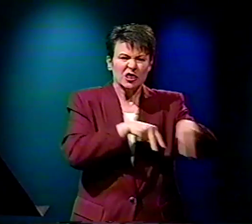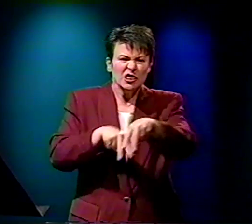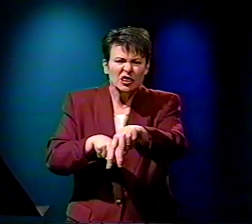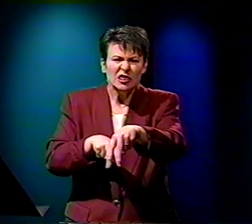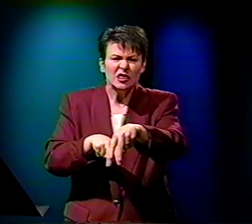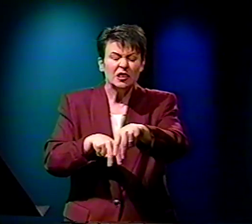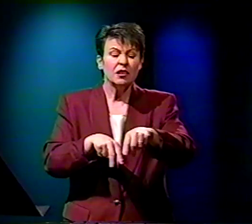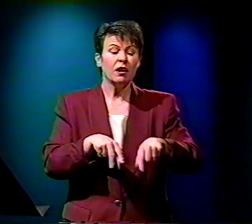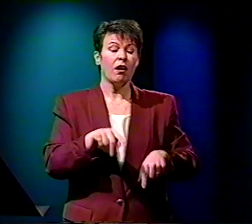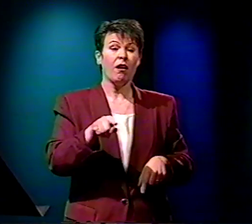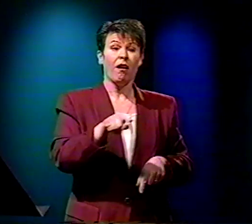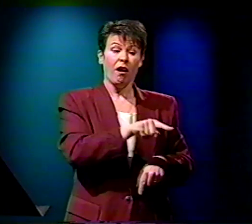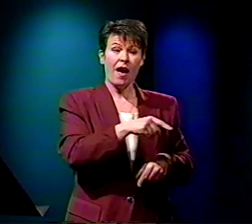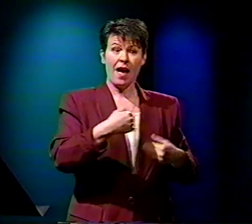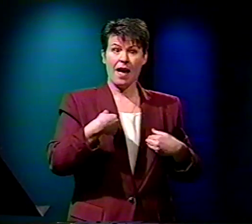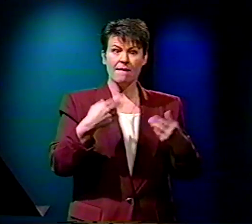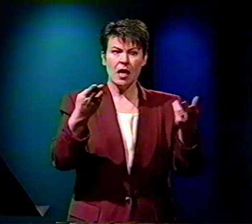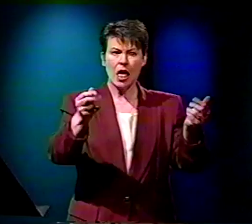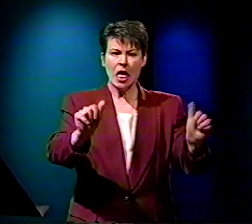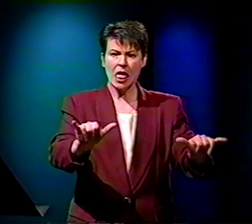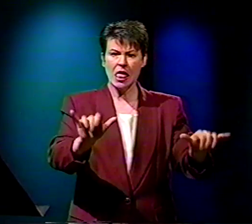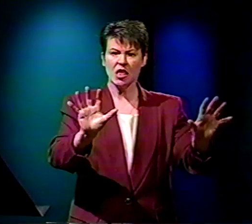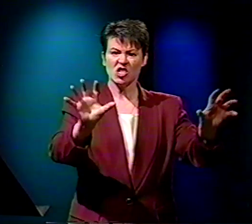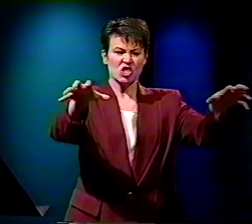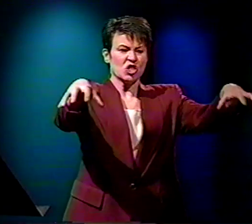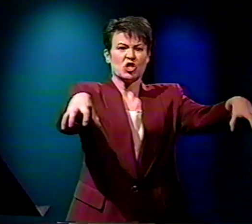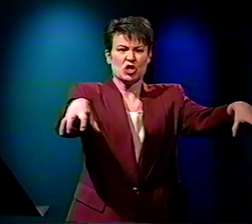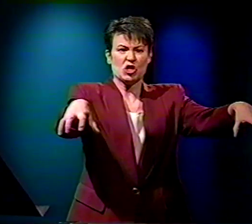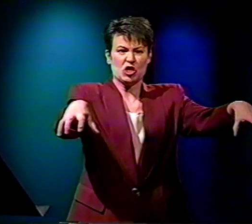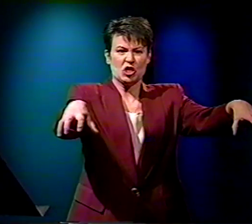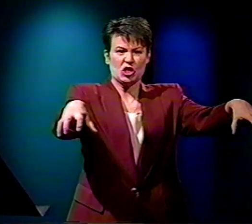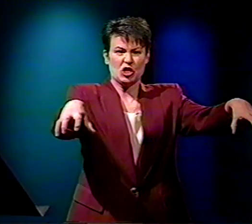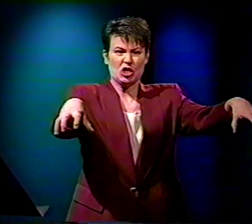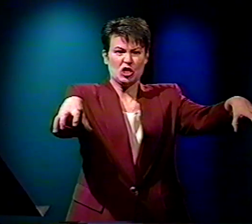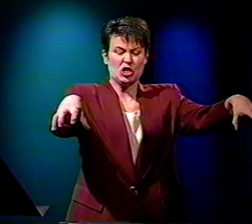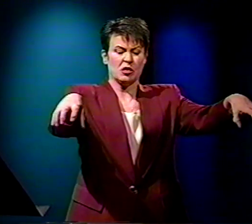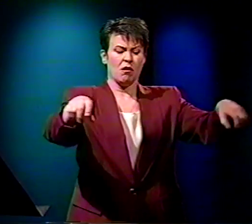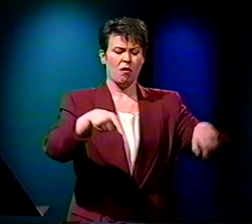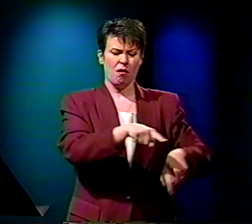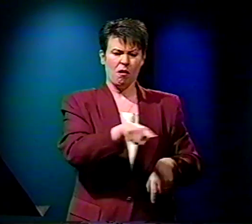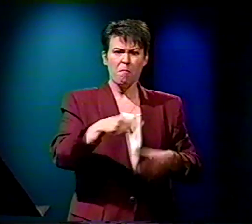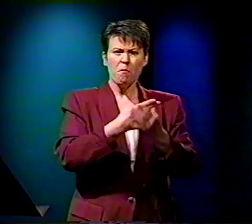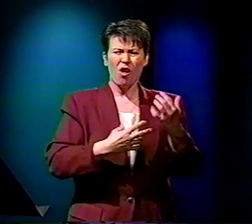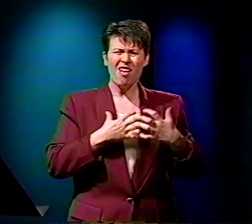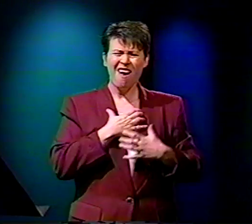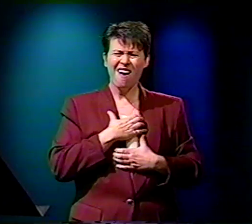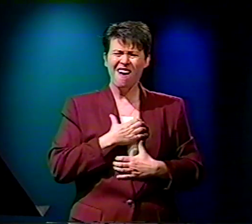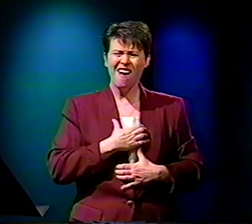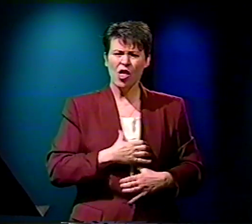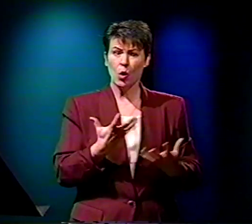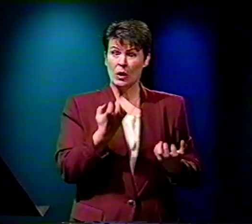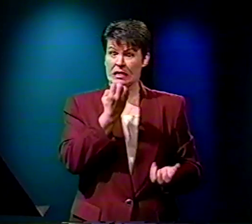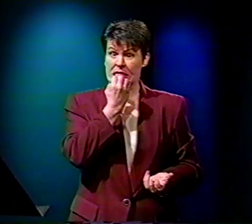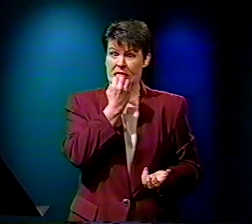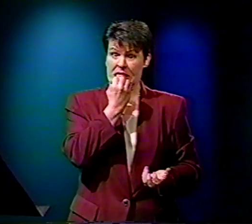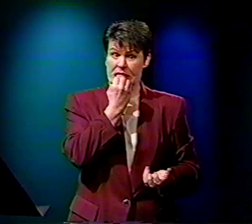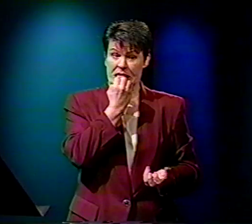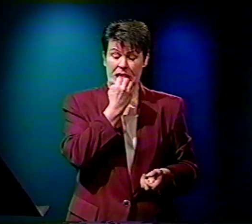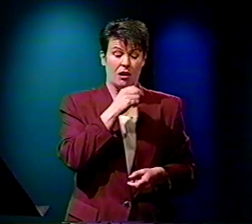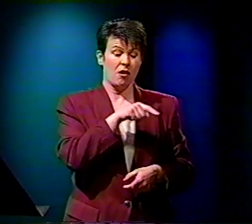And they struggled one against the other. Now, each had a pile of hay, and both of them were very, very